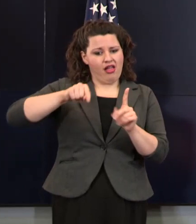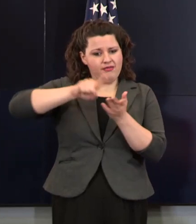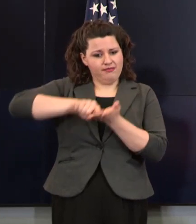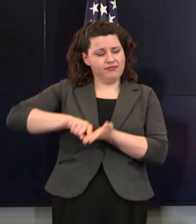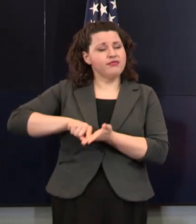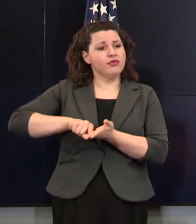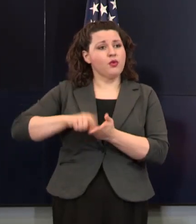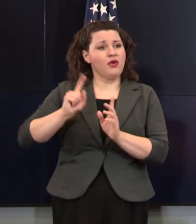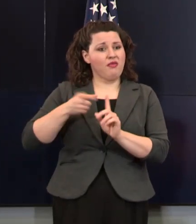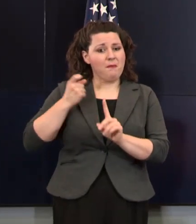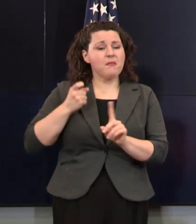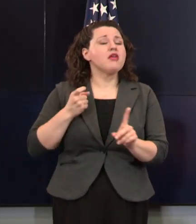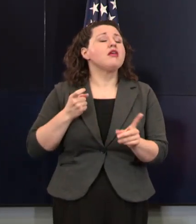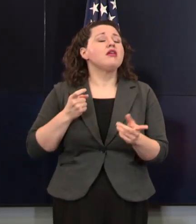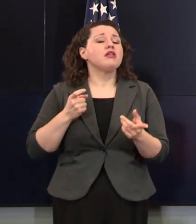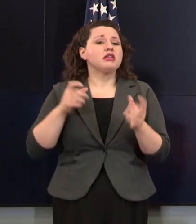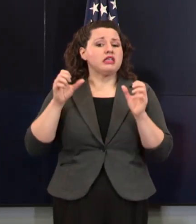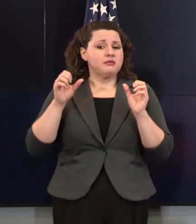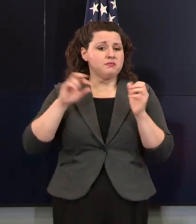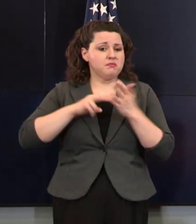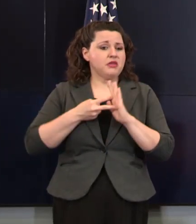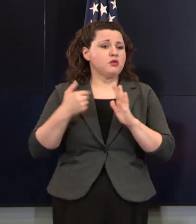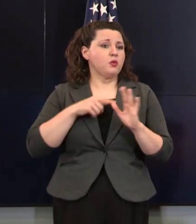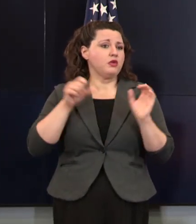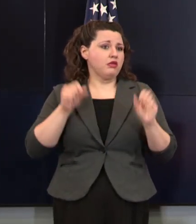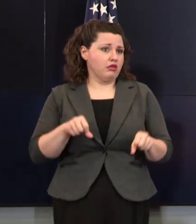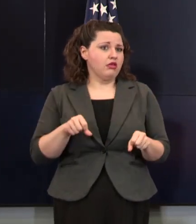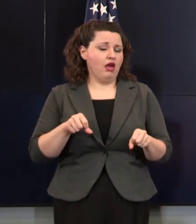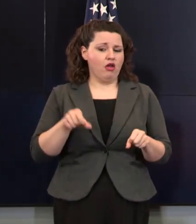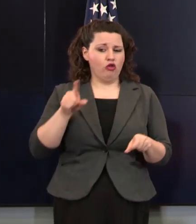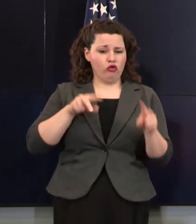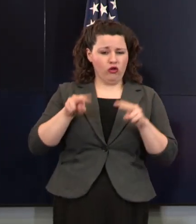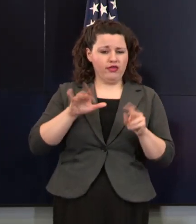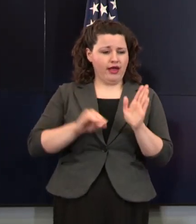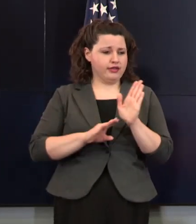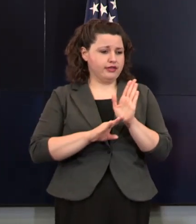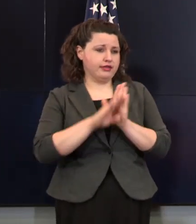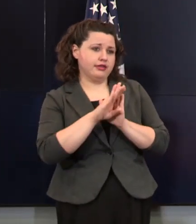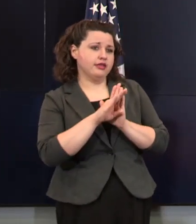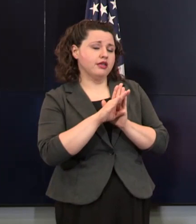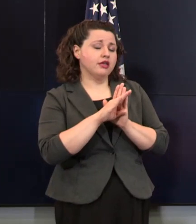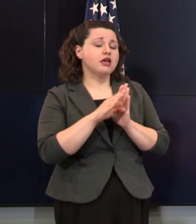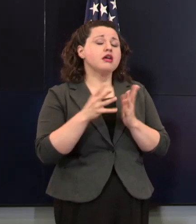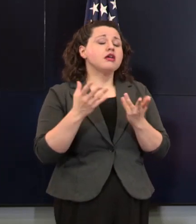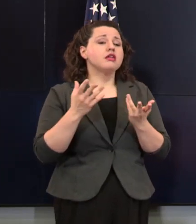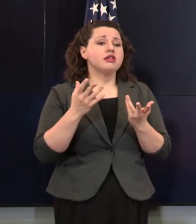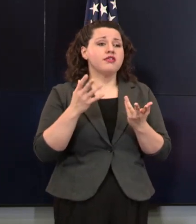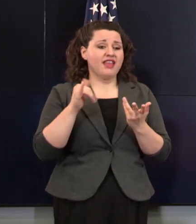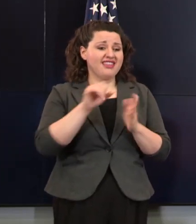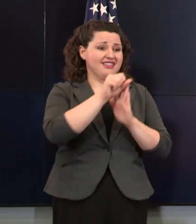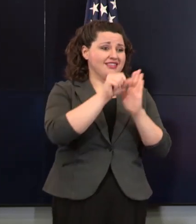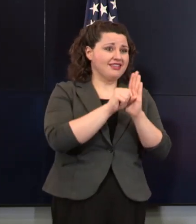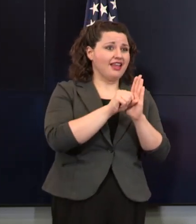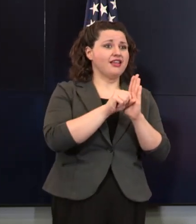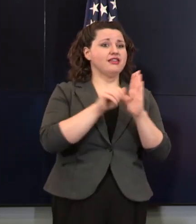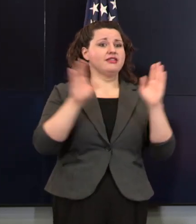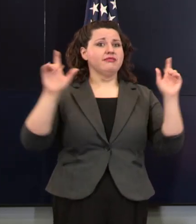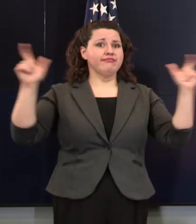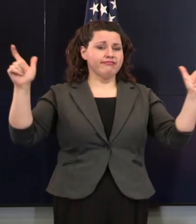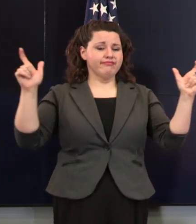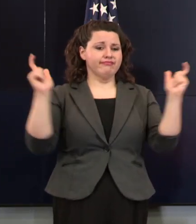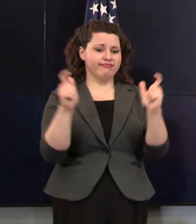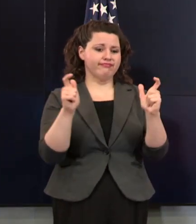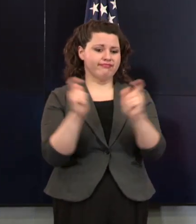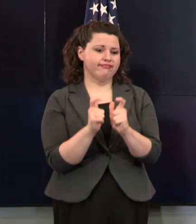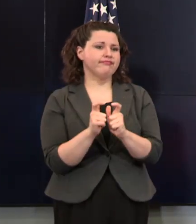does allow us to look at some of the spike in cases, not only from a state, but county to a community to